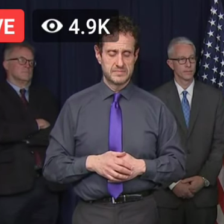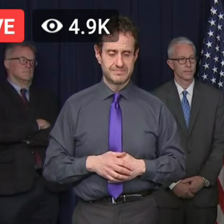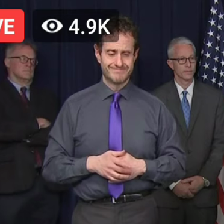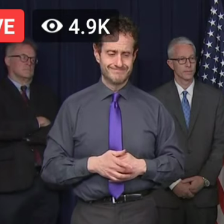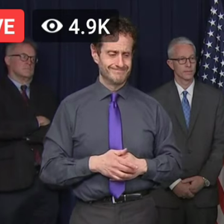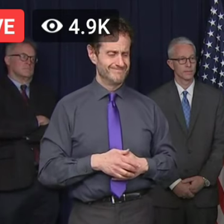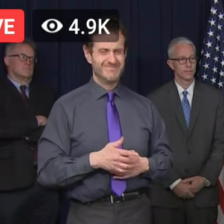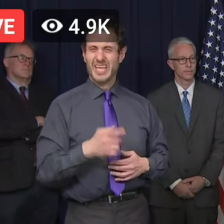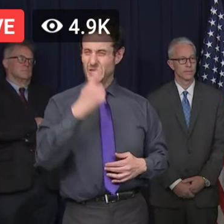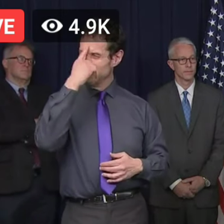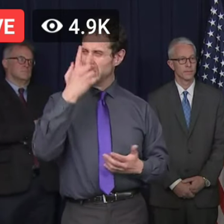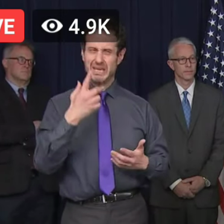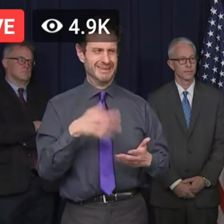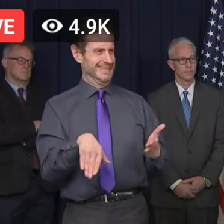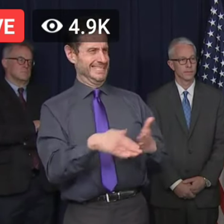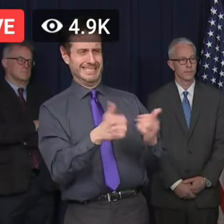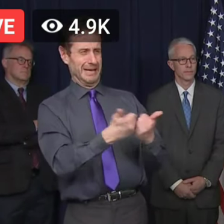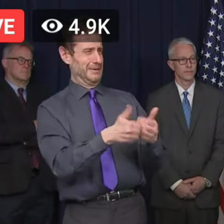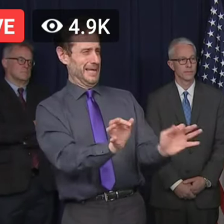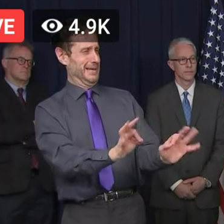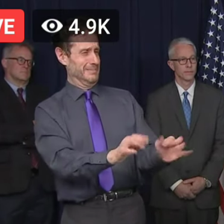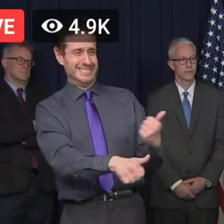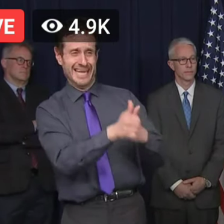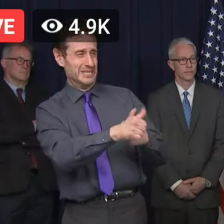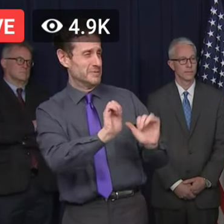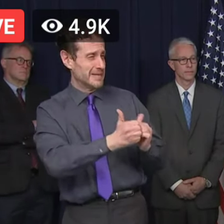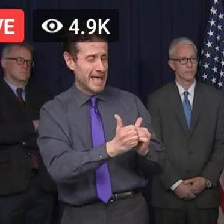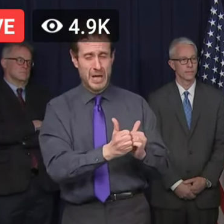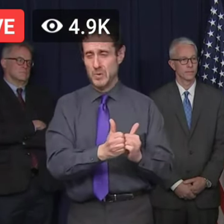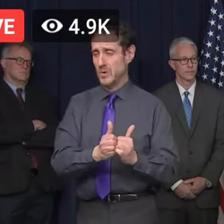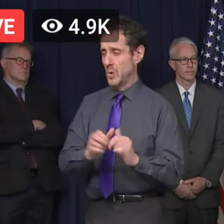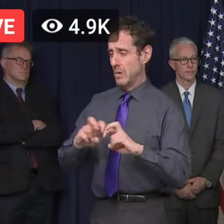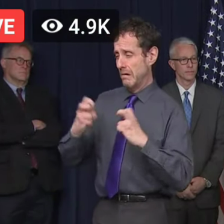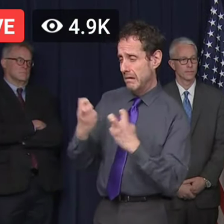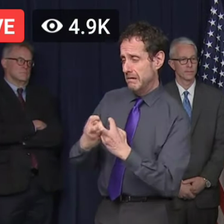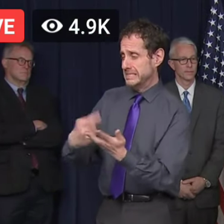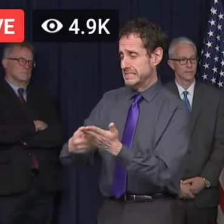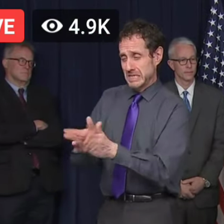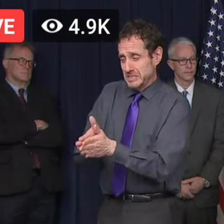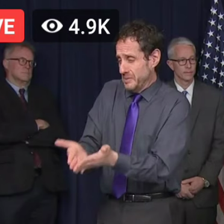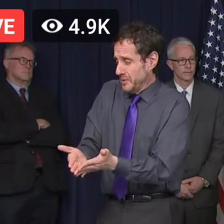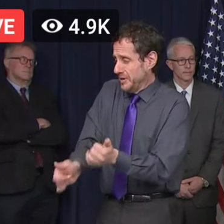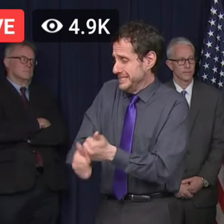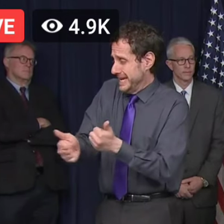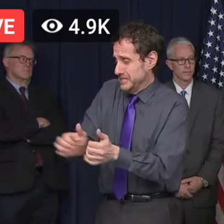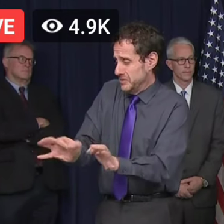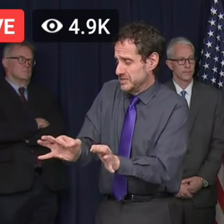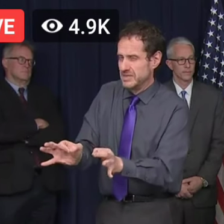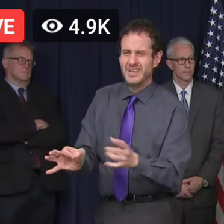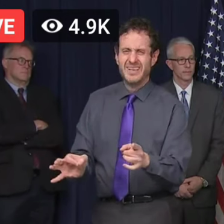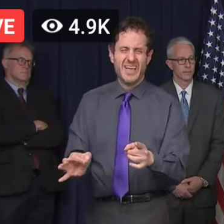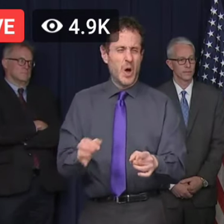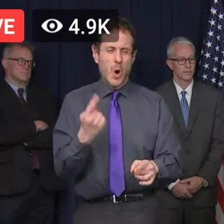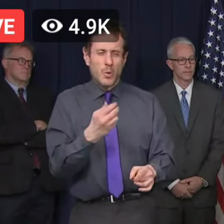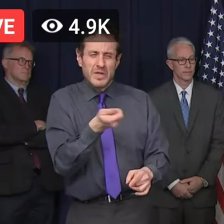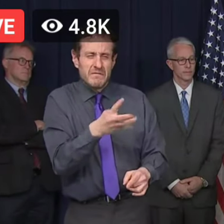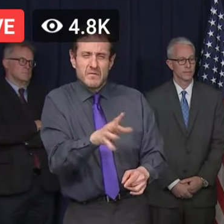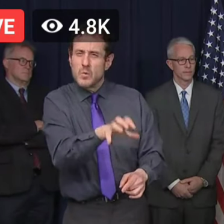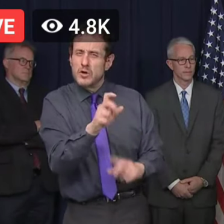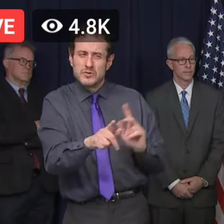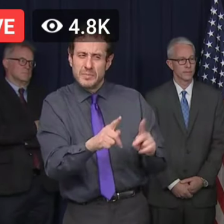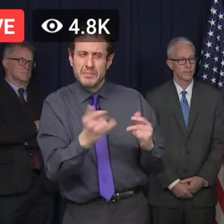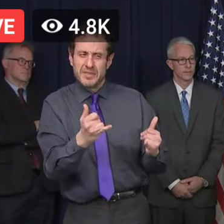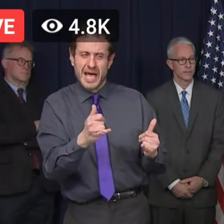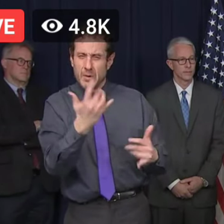or football be so dangerous? Why ask so much of people for just a few hundred cases?